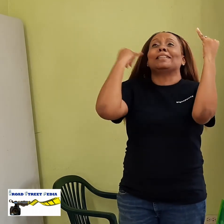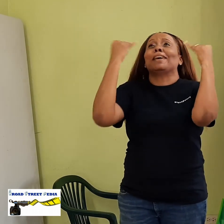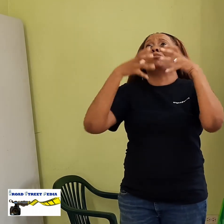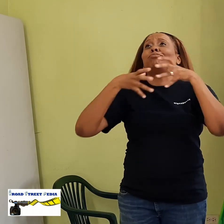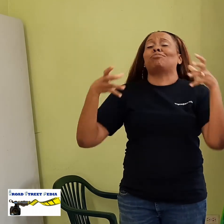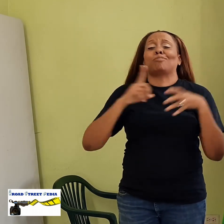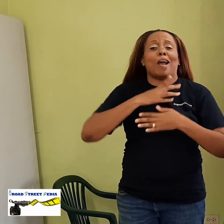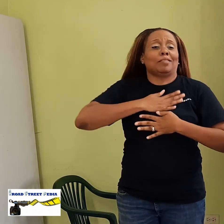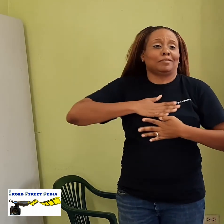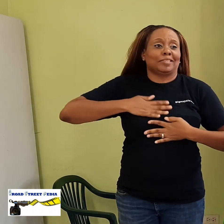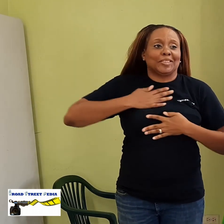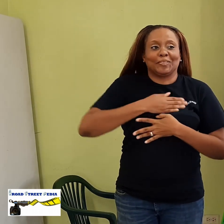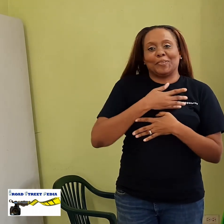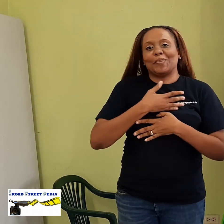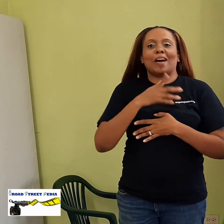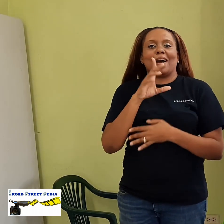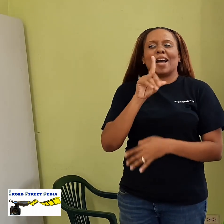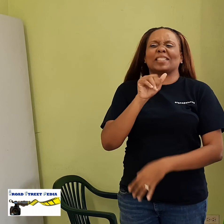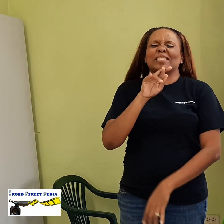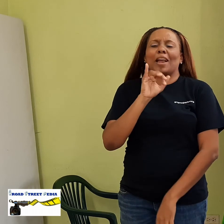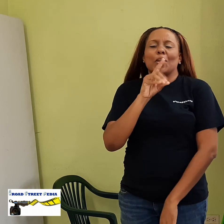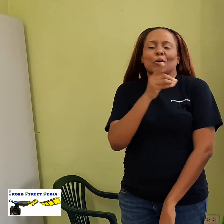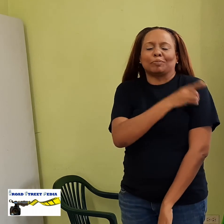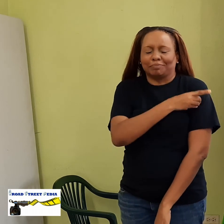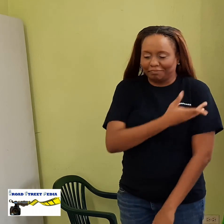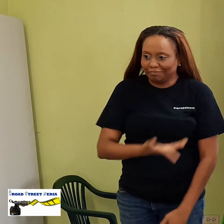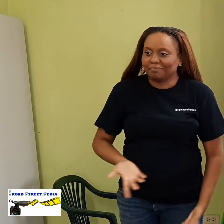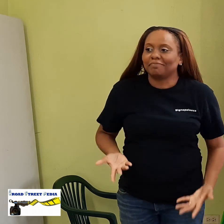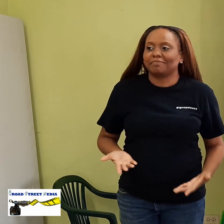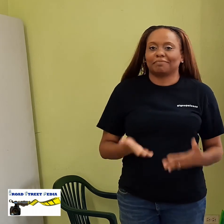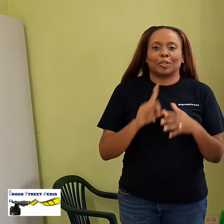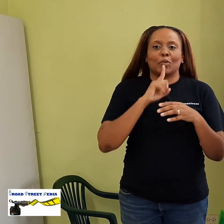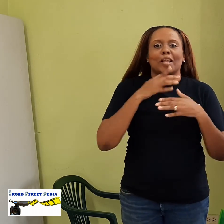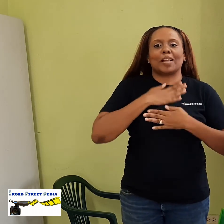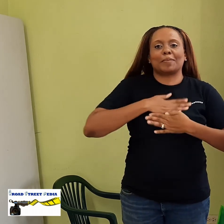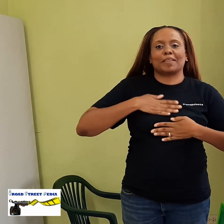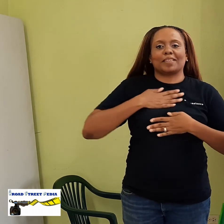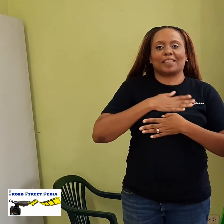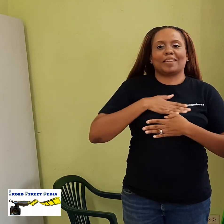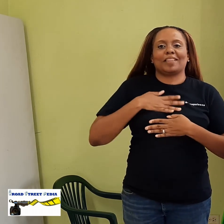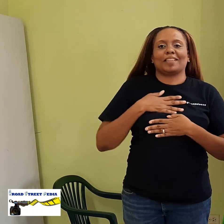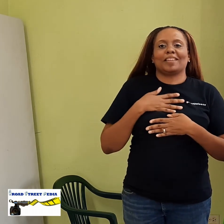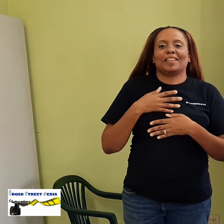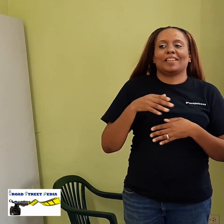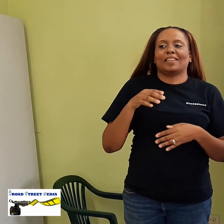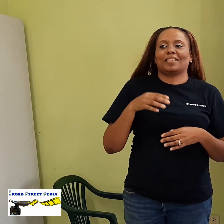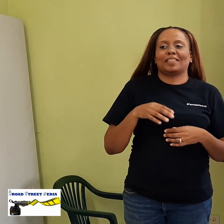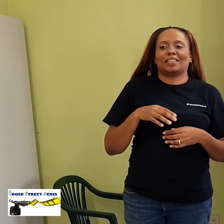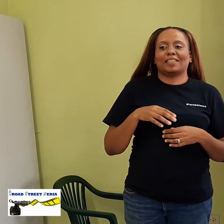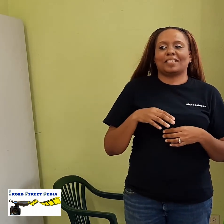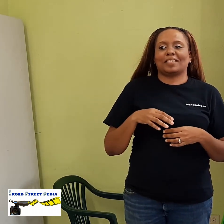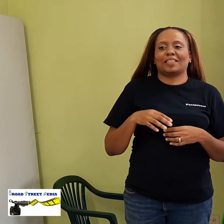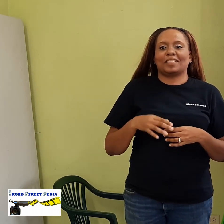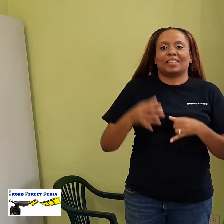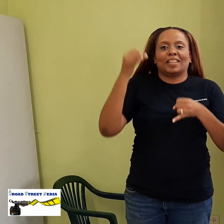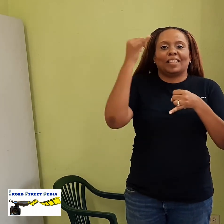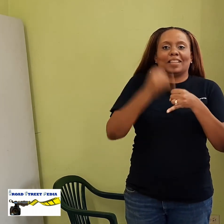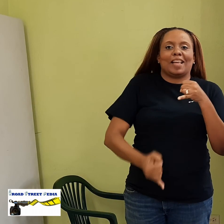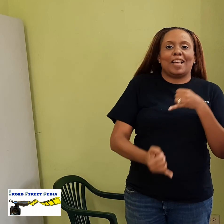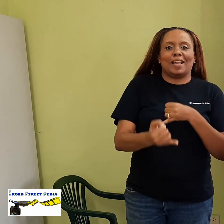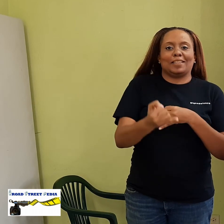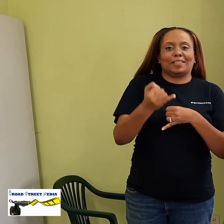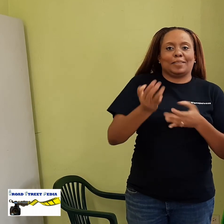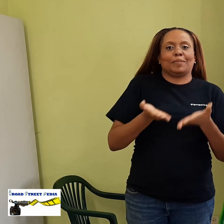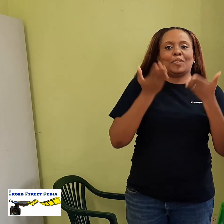we appreciate Dario immensely. Dario, this is the last presentation, but you are